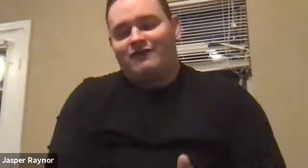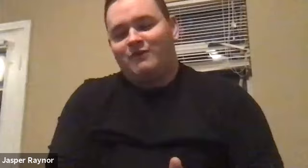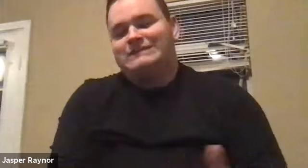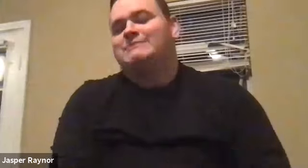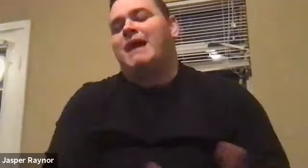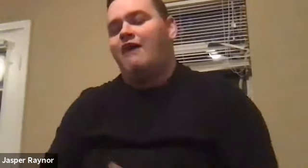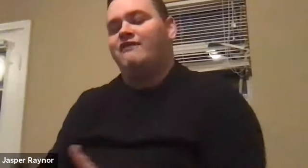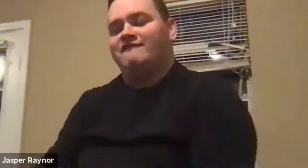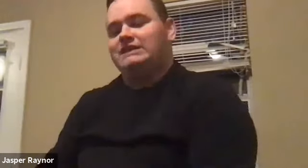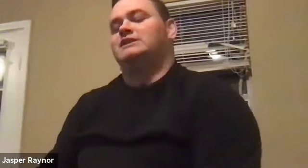and then alpha face on.